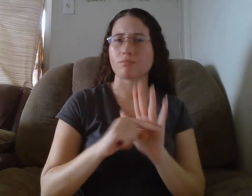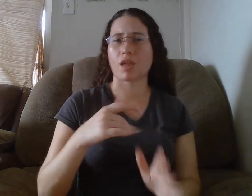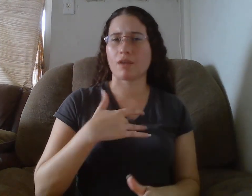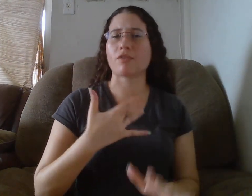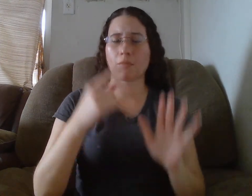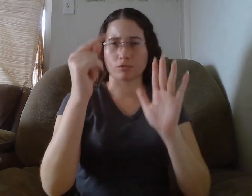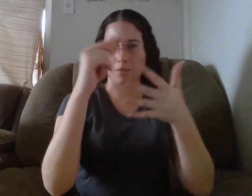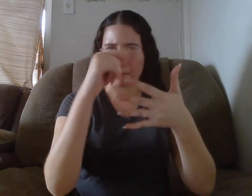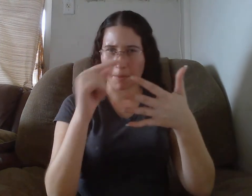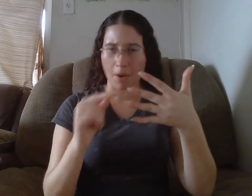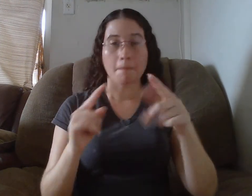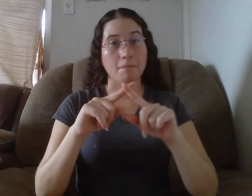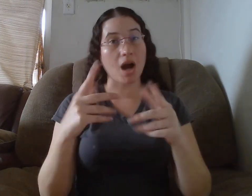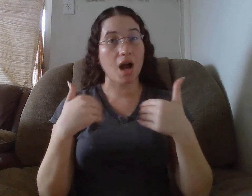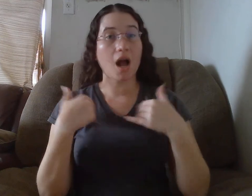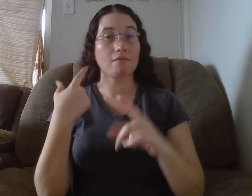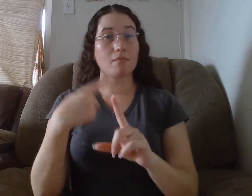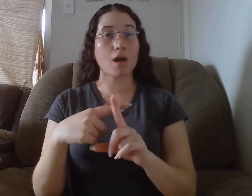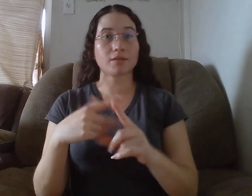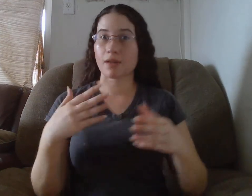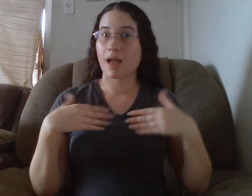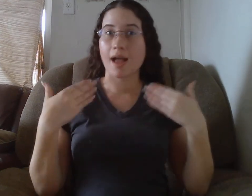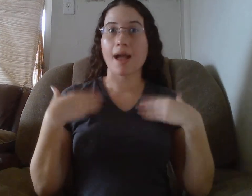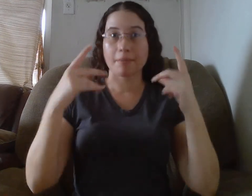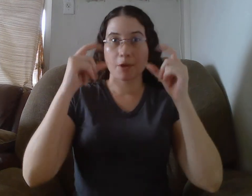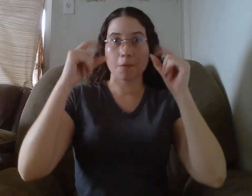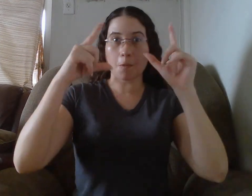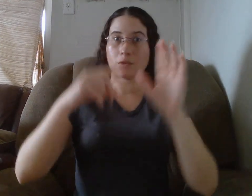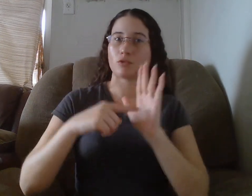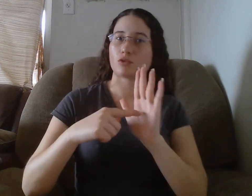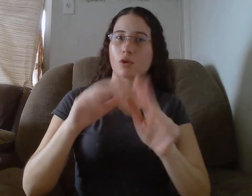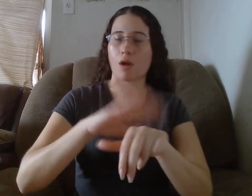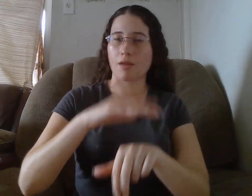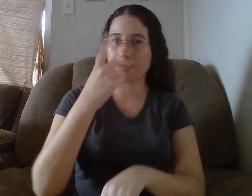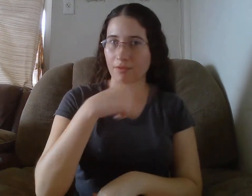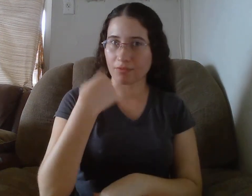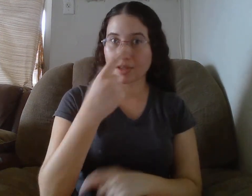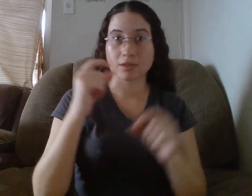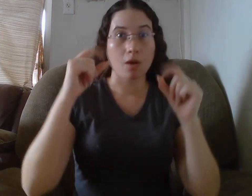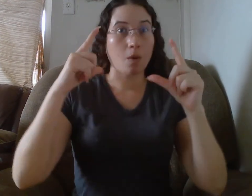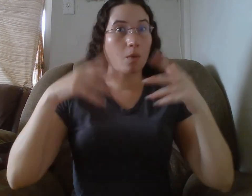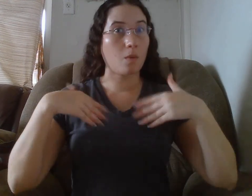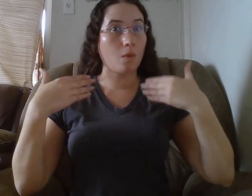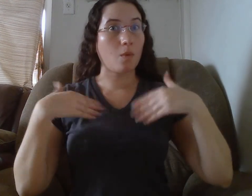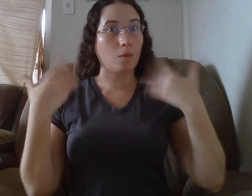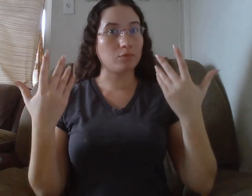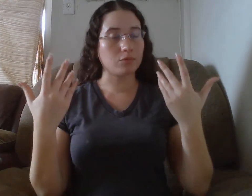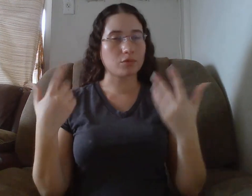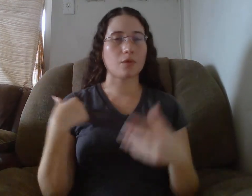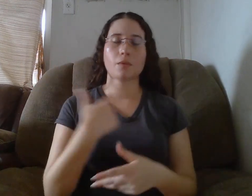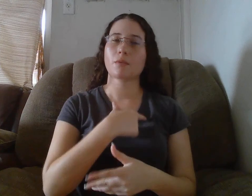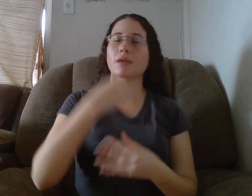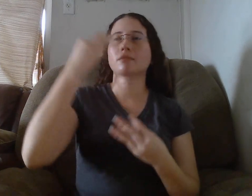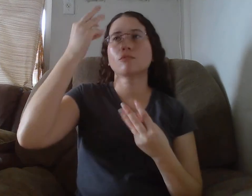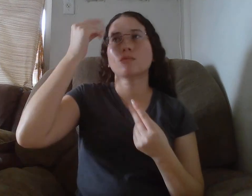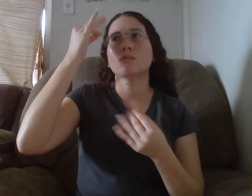positive emotions. Surprise and happy are conveyed on our face. So we think about food, we often think about why